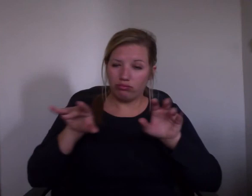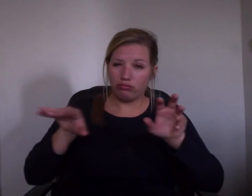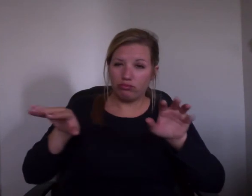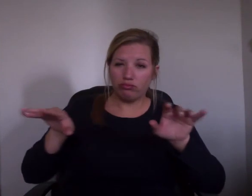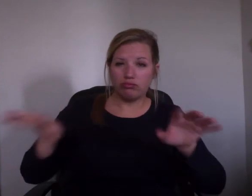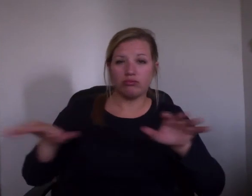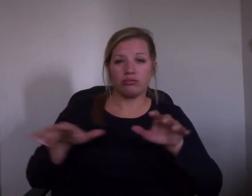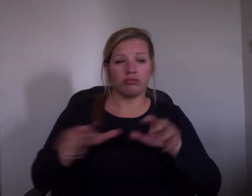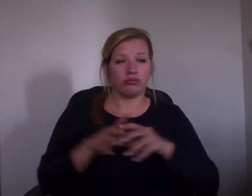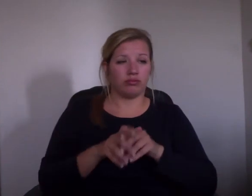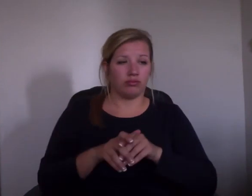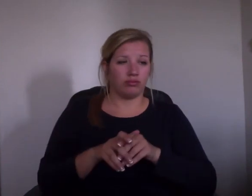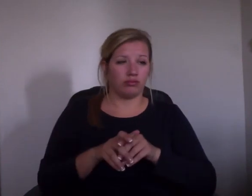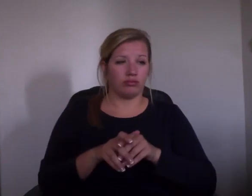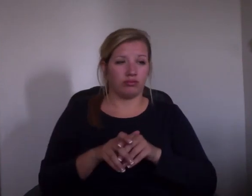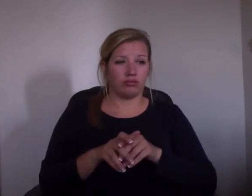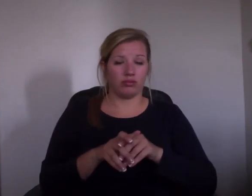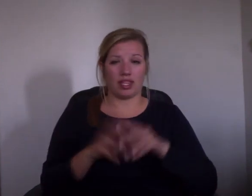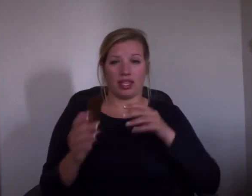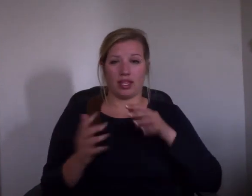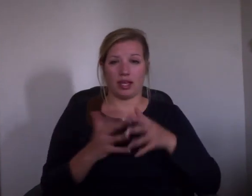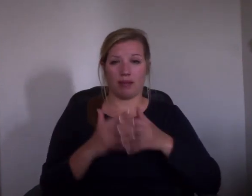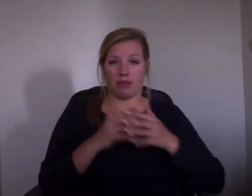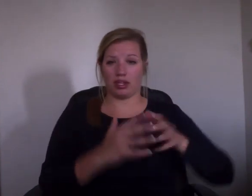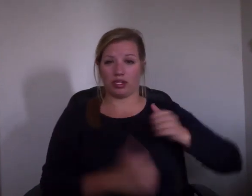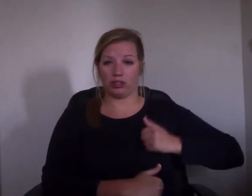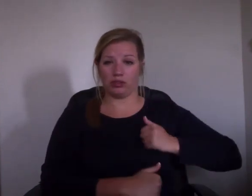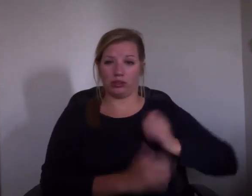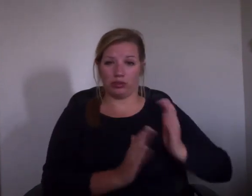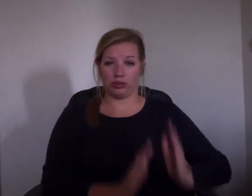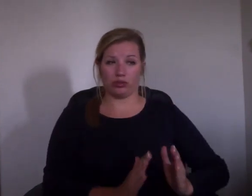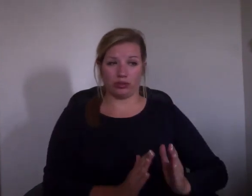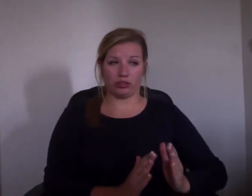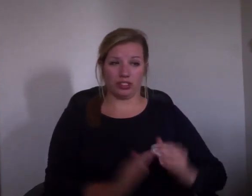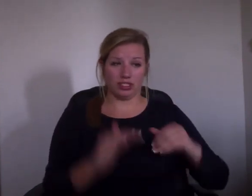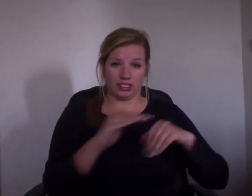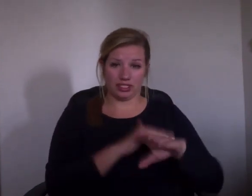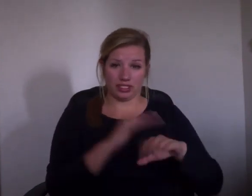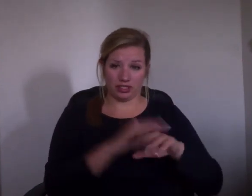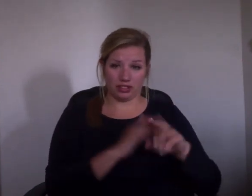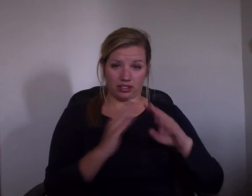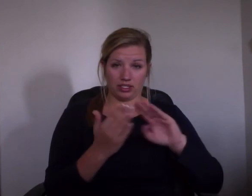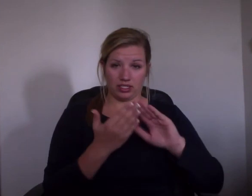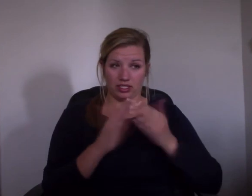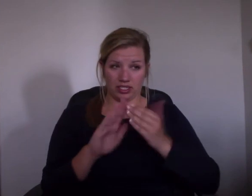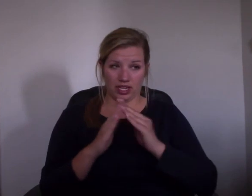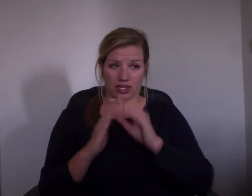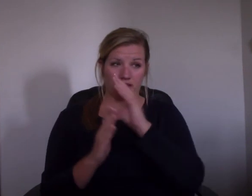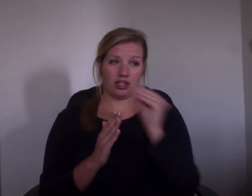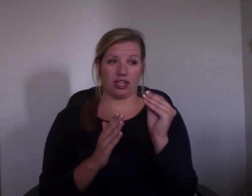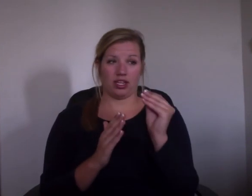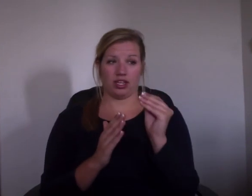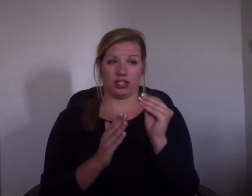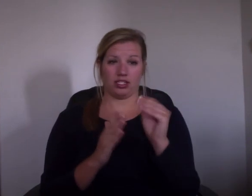of soldiers, American soldiers, who went into a village and systematically exterminated